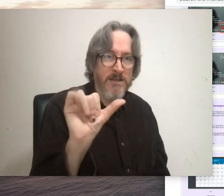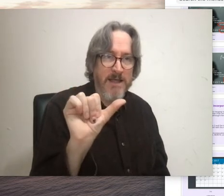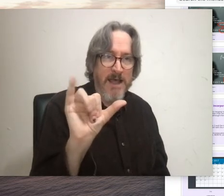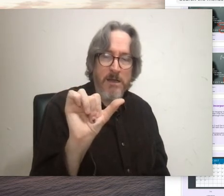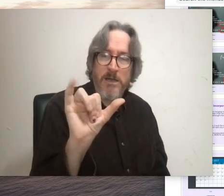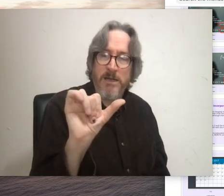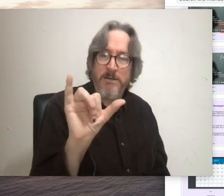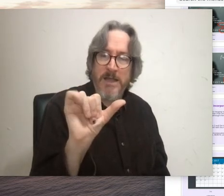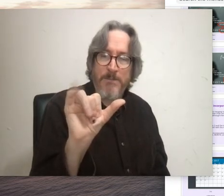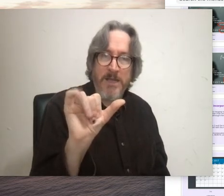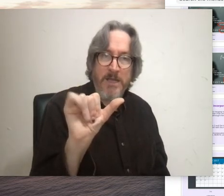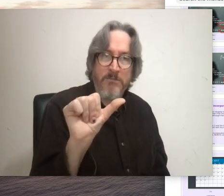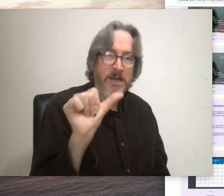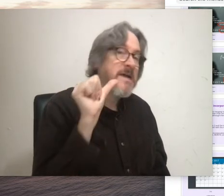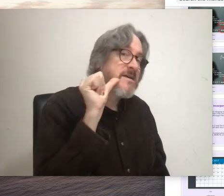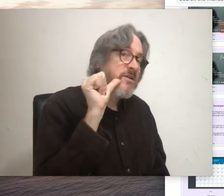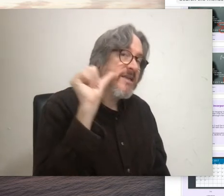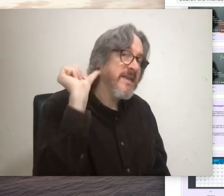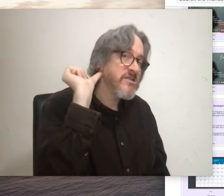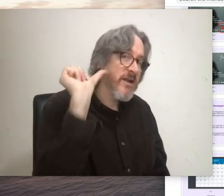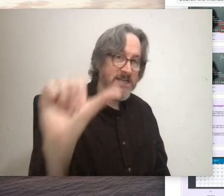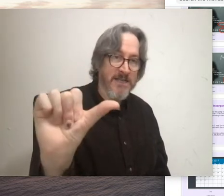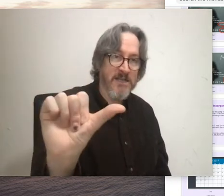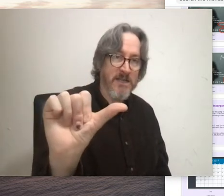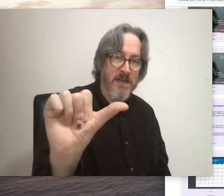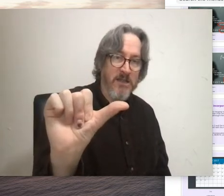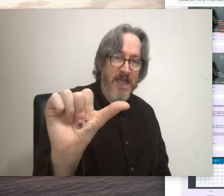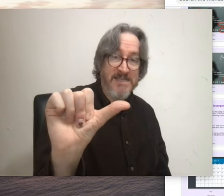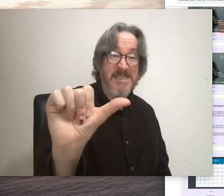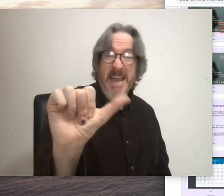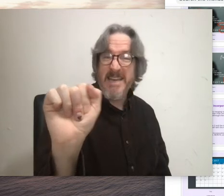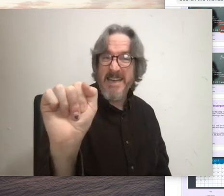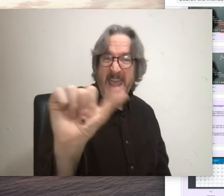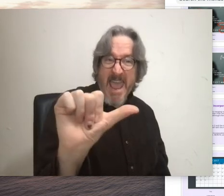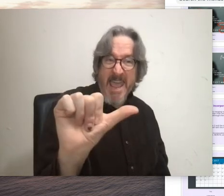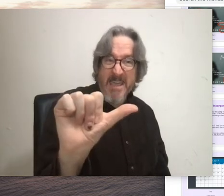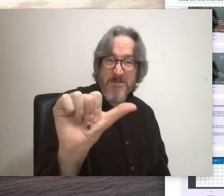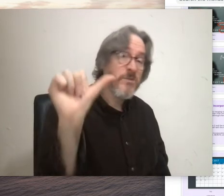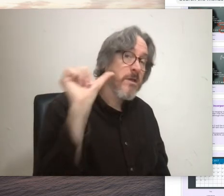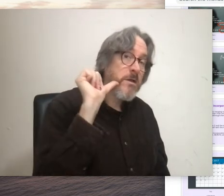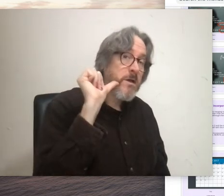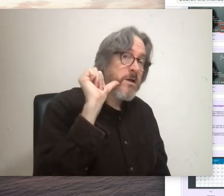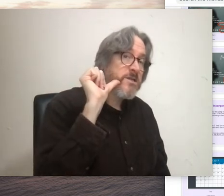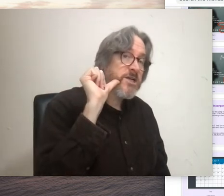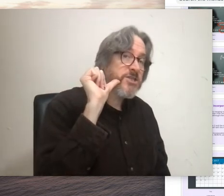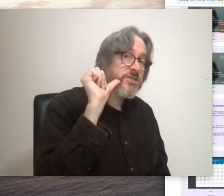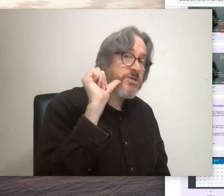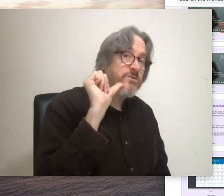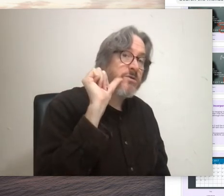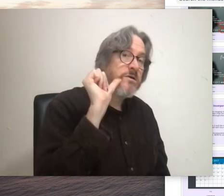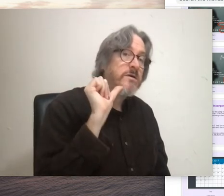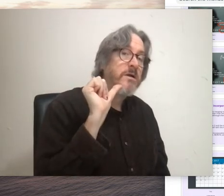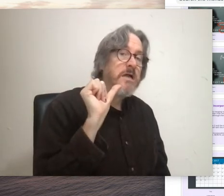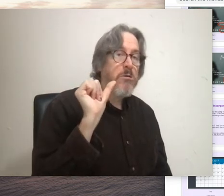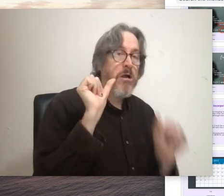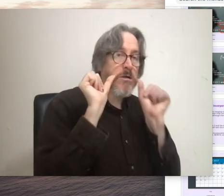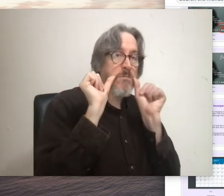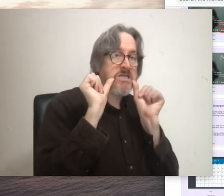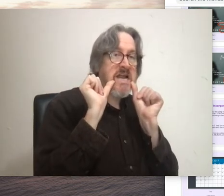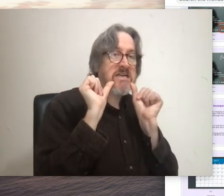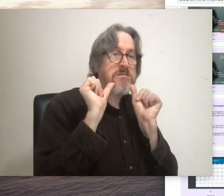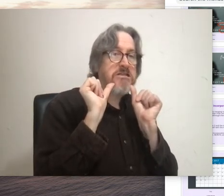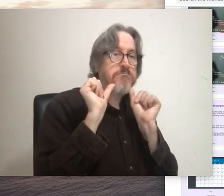Tuck in that pinky, right? Yesterday, take the extended A, touch it to